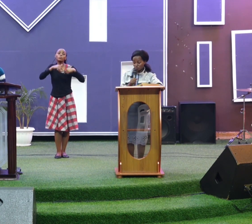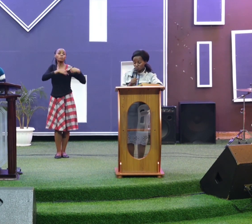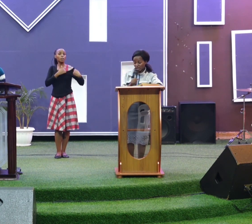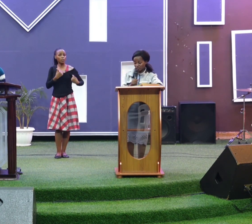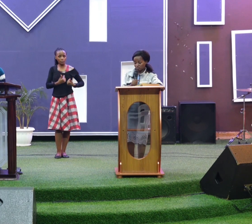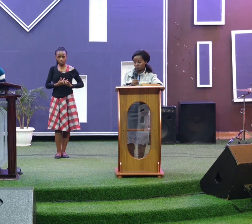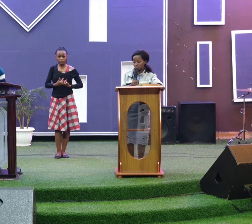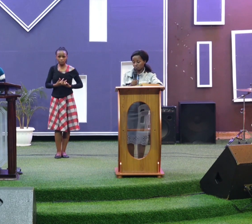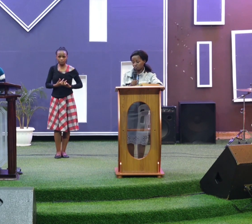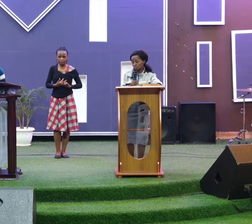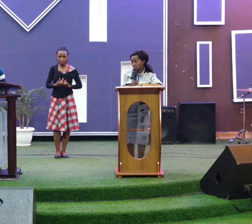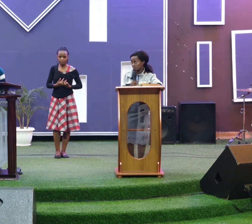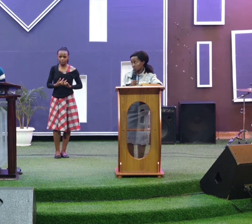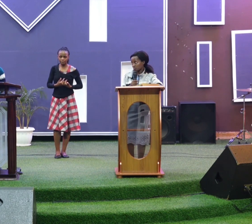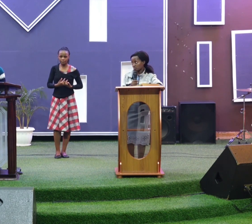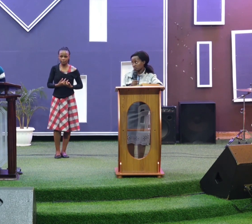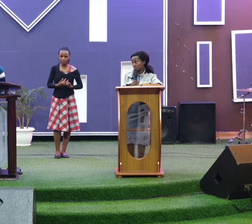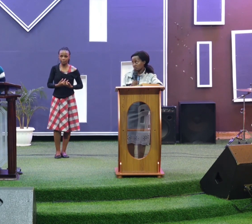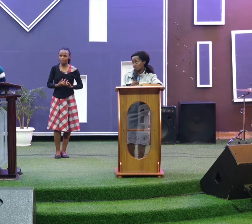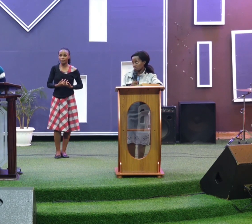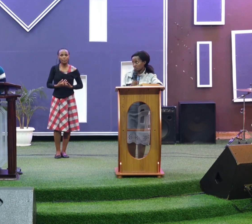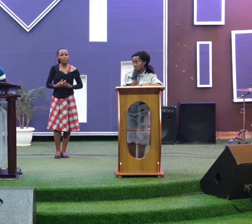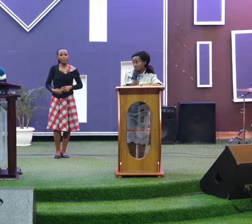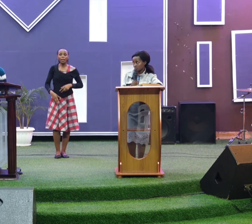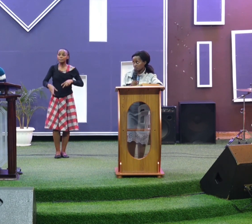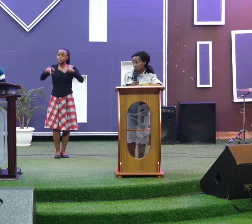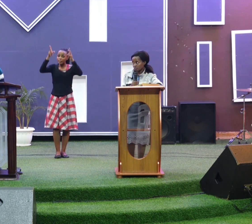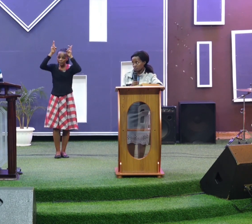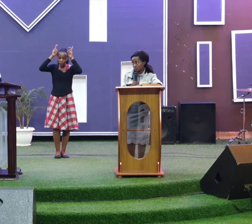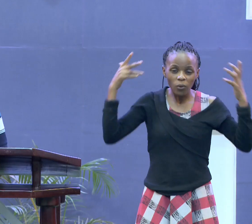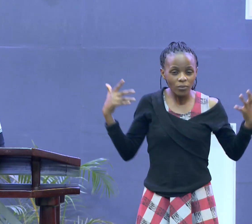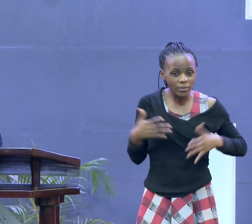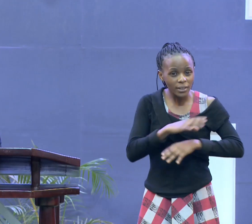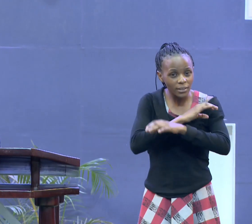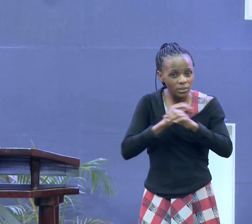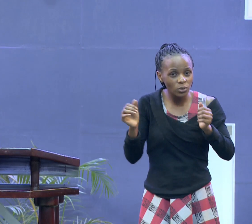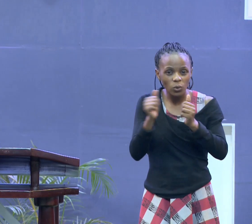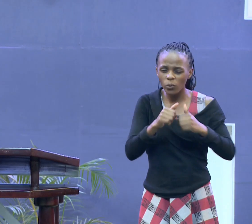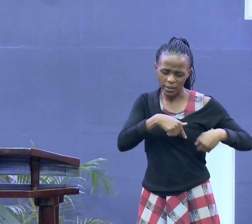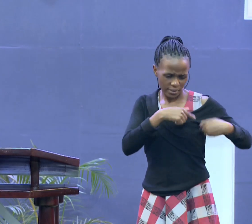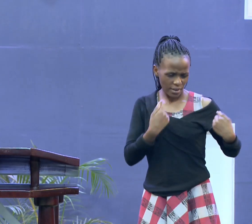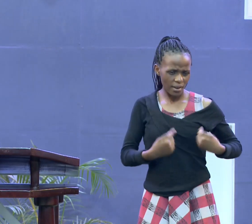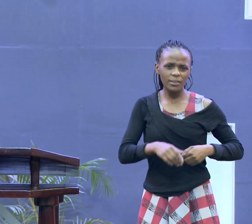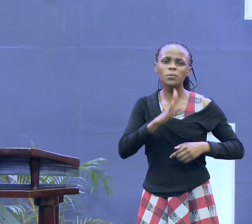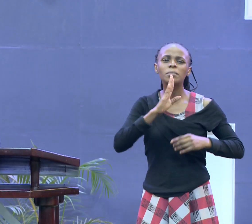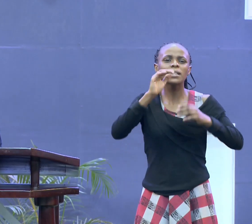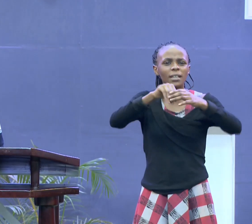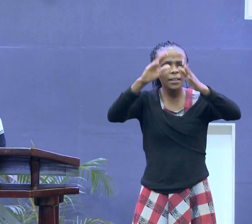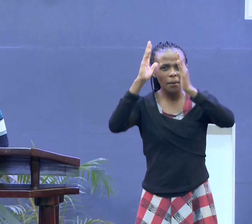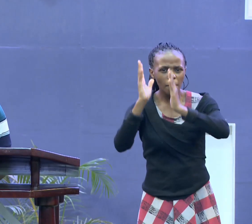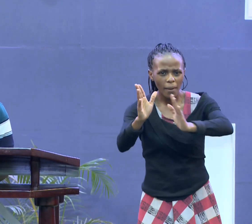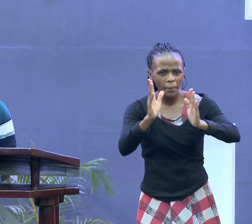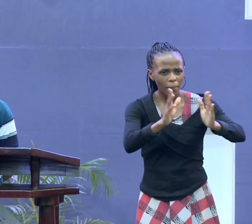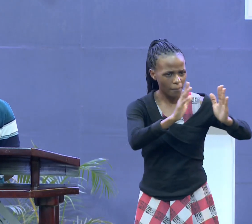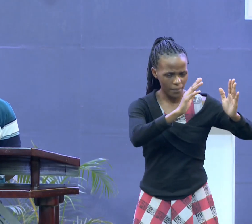mutima gutukula. The devil is not scared of the heart being in order. Daimoni tatya nti